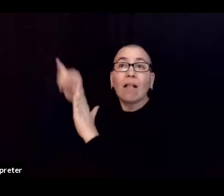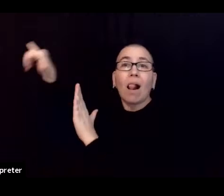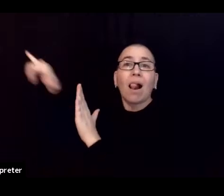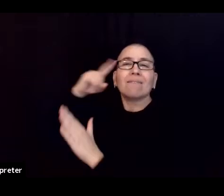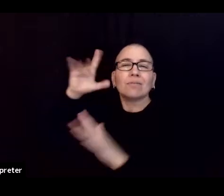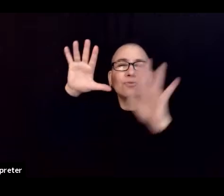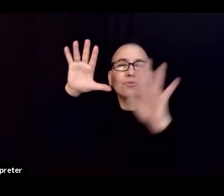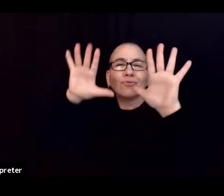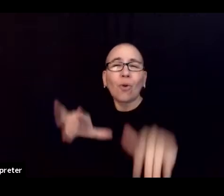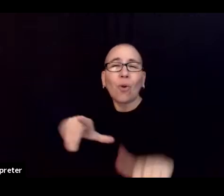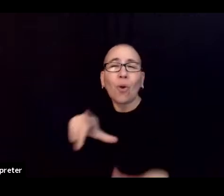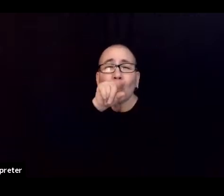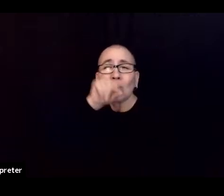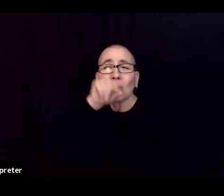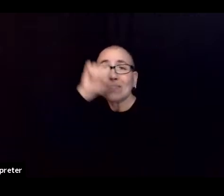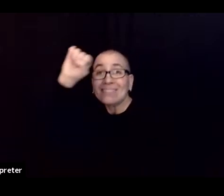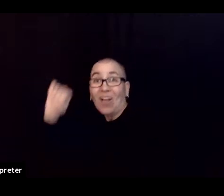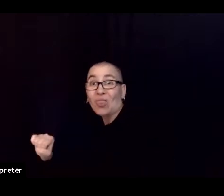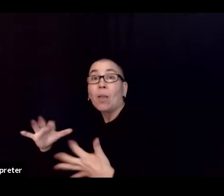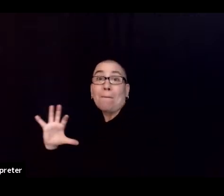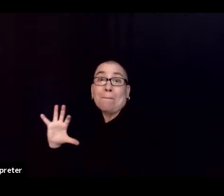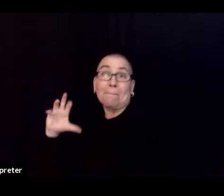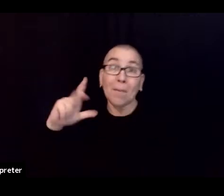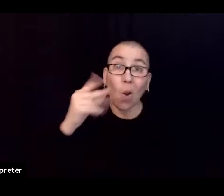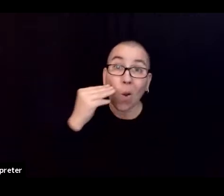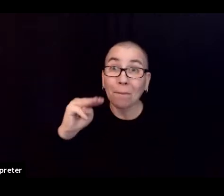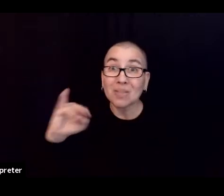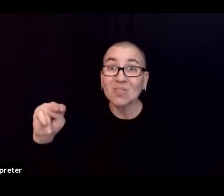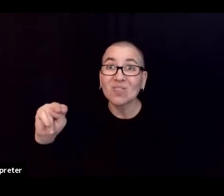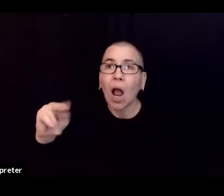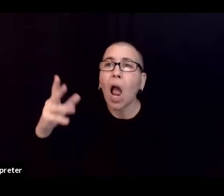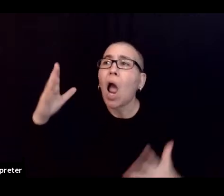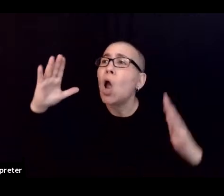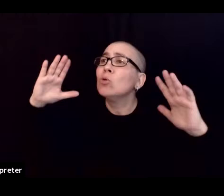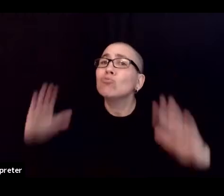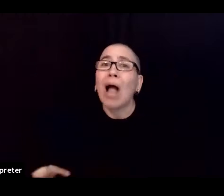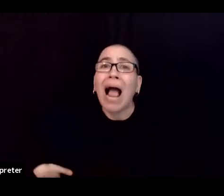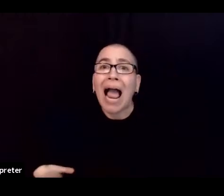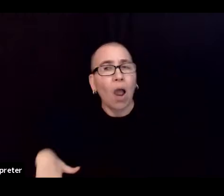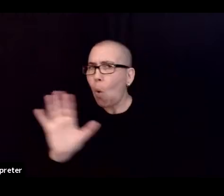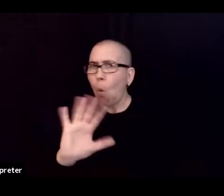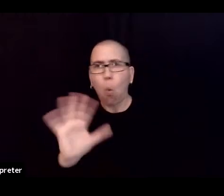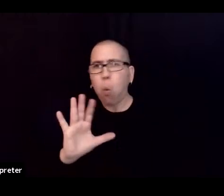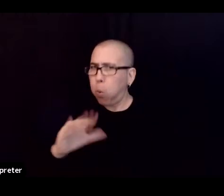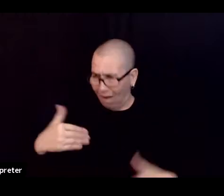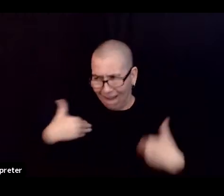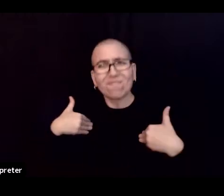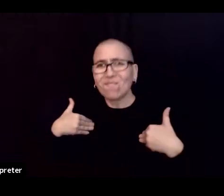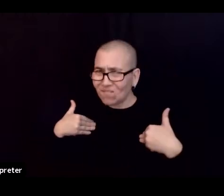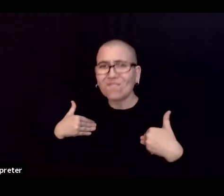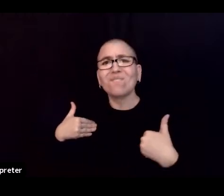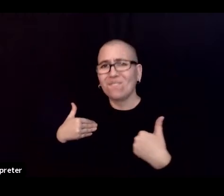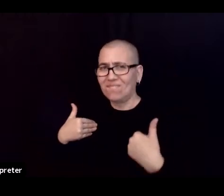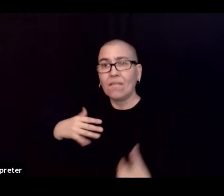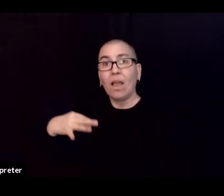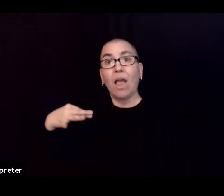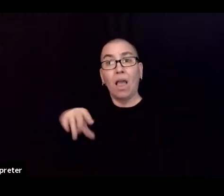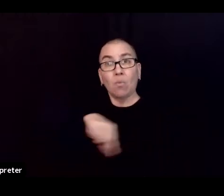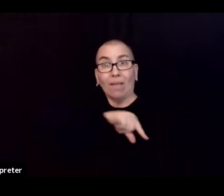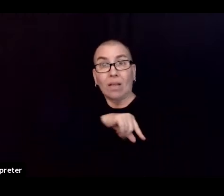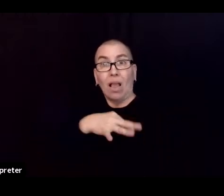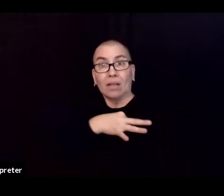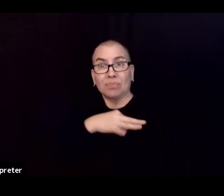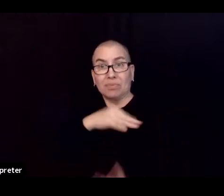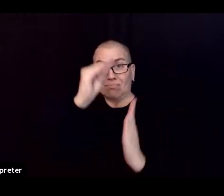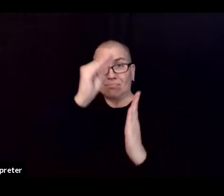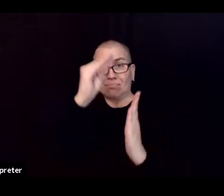information, you will remain eligible, and you'll remain a priority. So when you do want to get vaccinated, those who have the